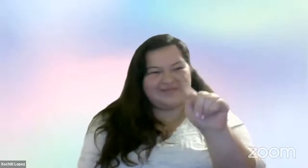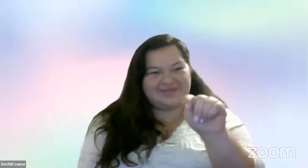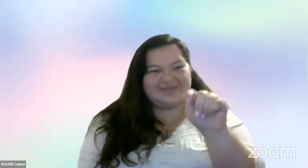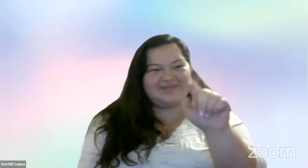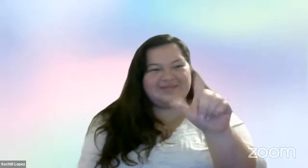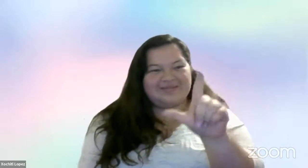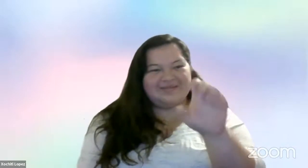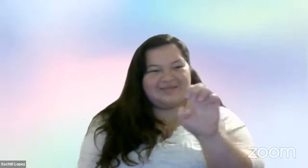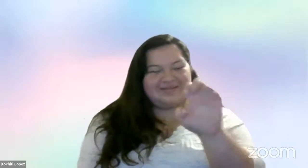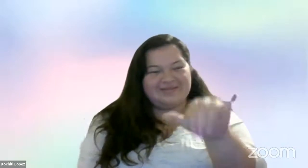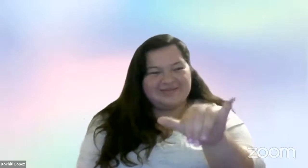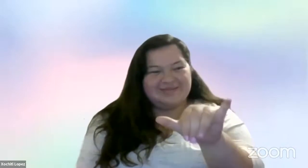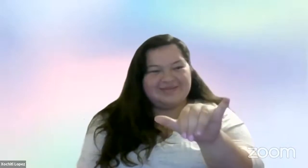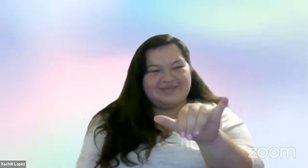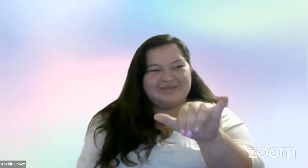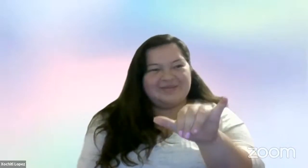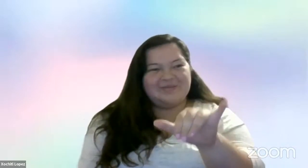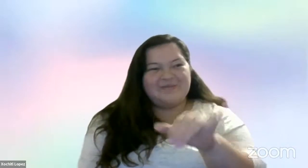and Bentley.